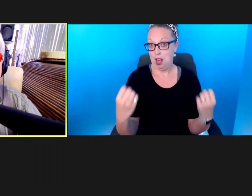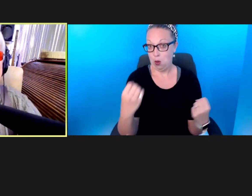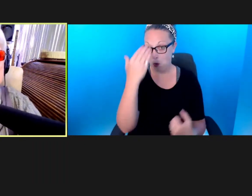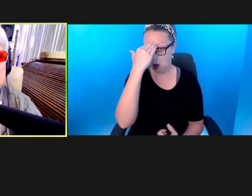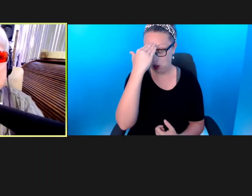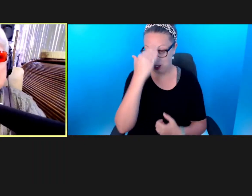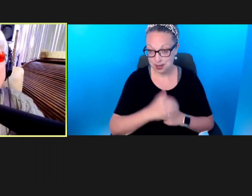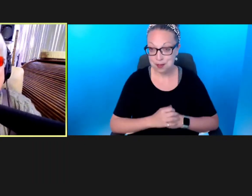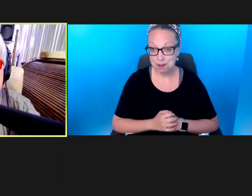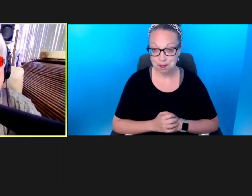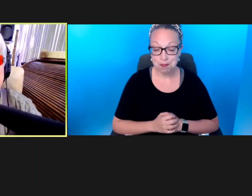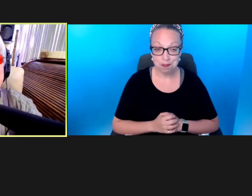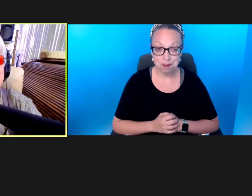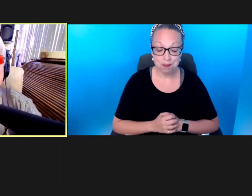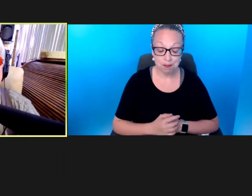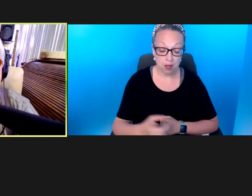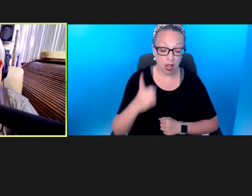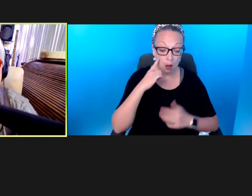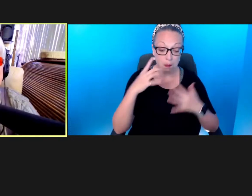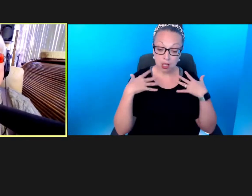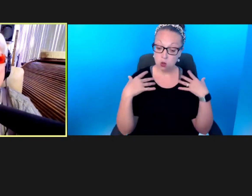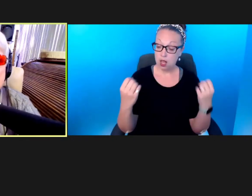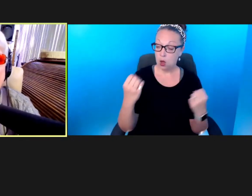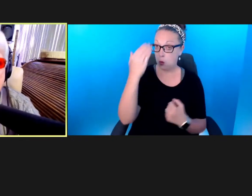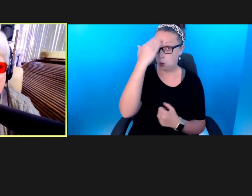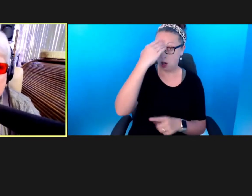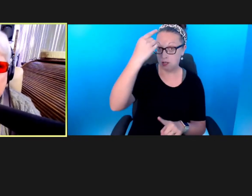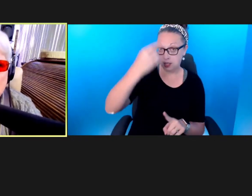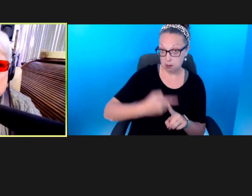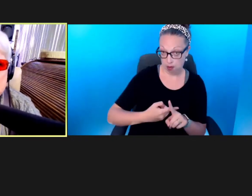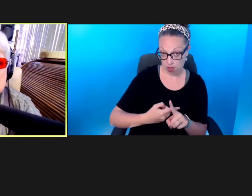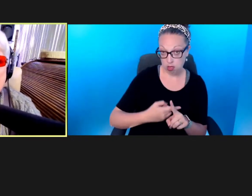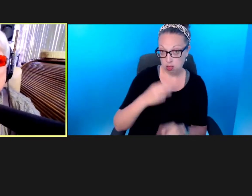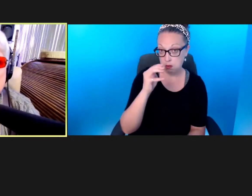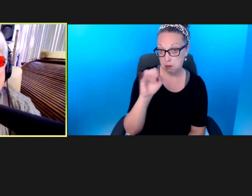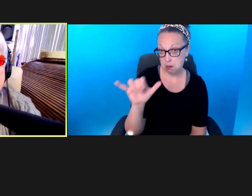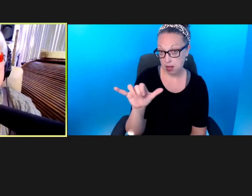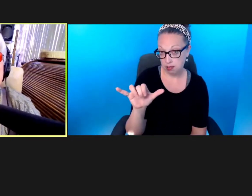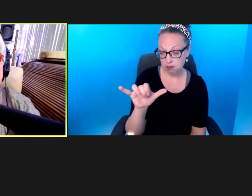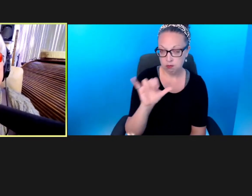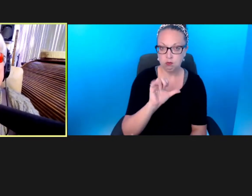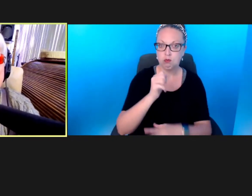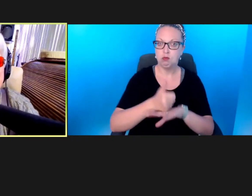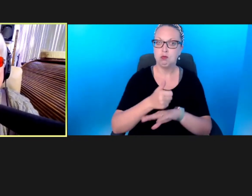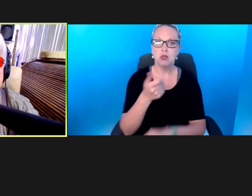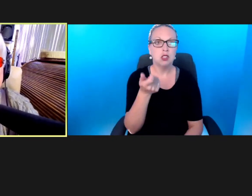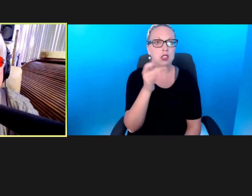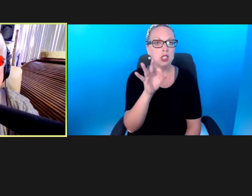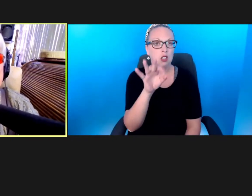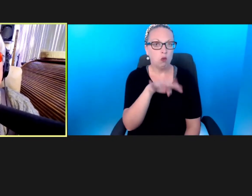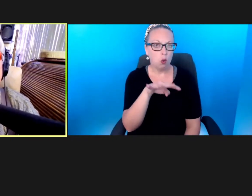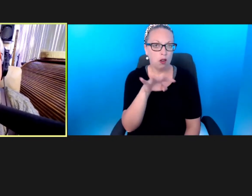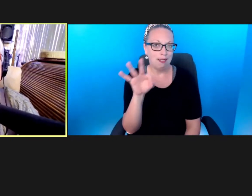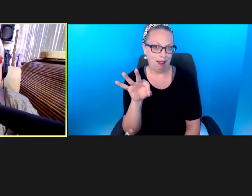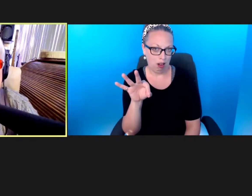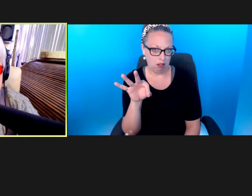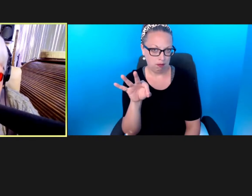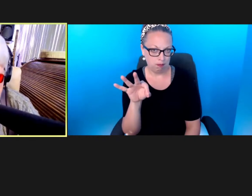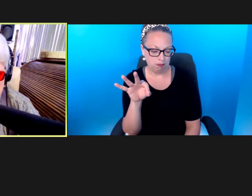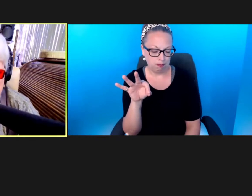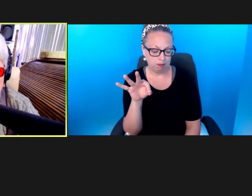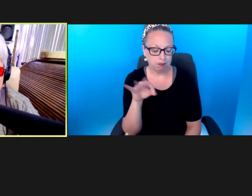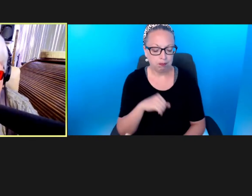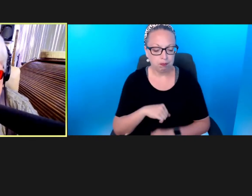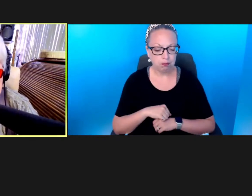health awareness. Mental Health Awareness Month, May, was established in 1949 because